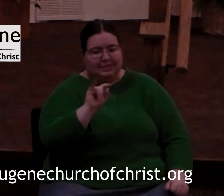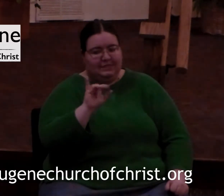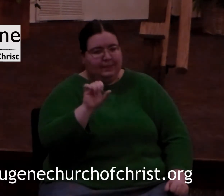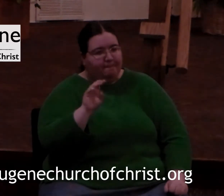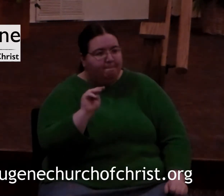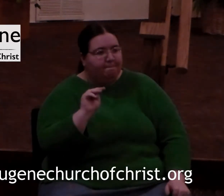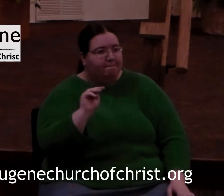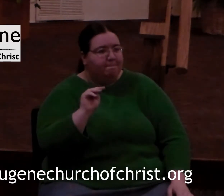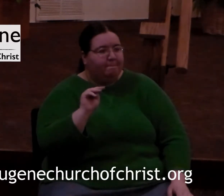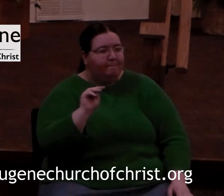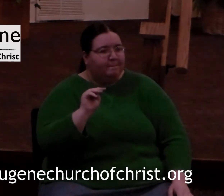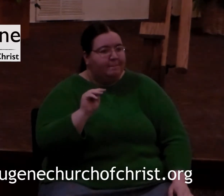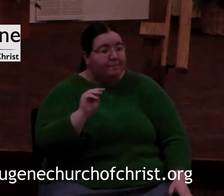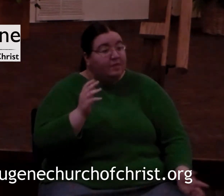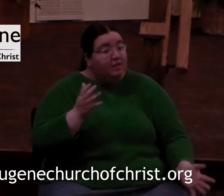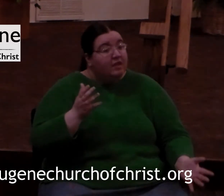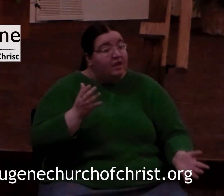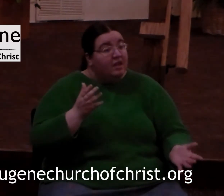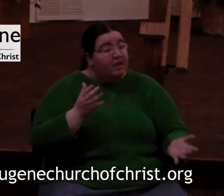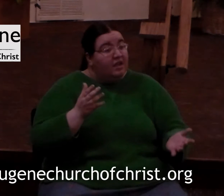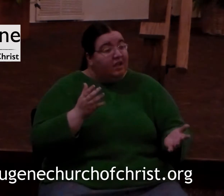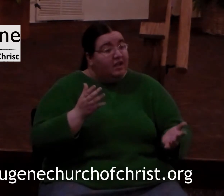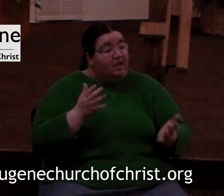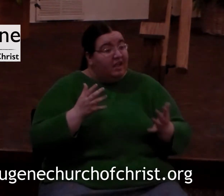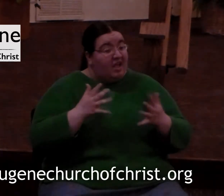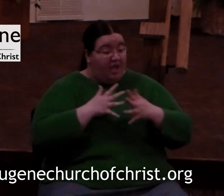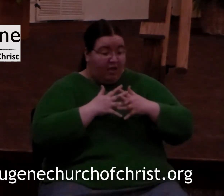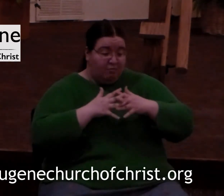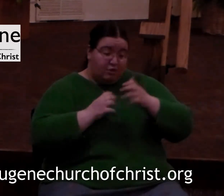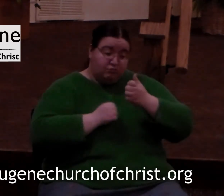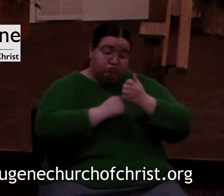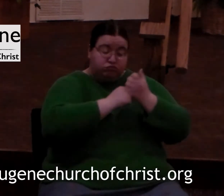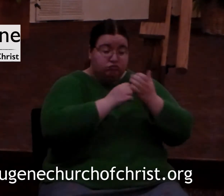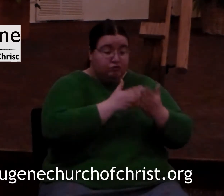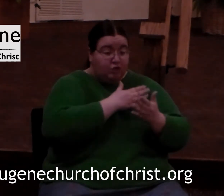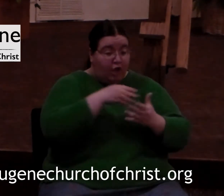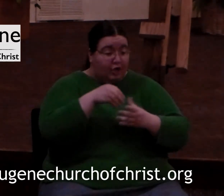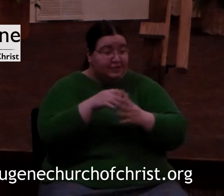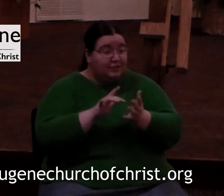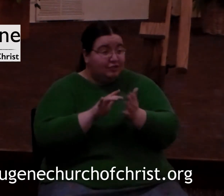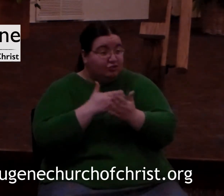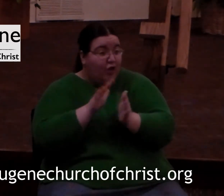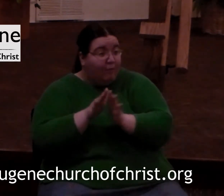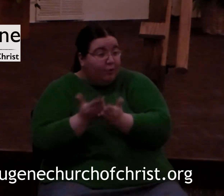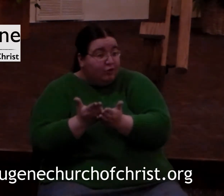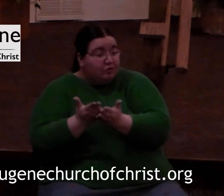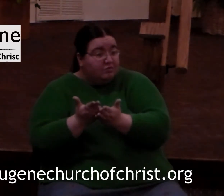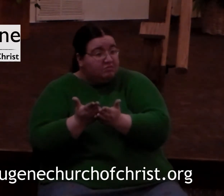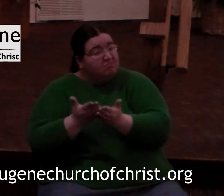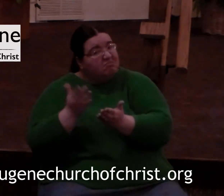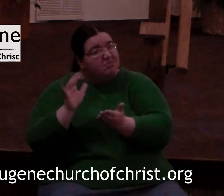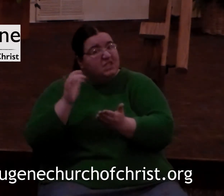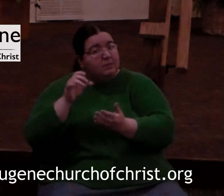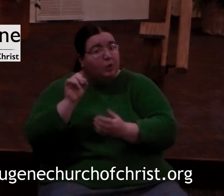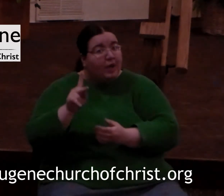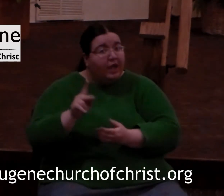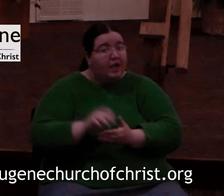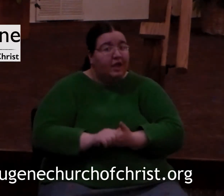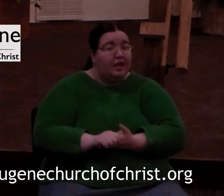The songs are in the book, so they must be okay. My Country 'Tis of Thee's in there. We sang it a few weeks ago. Battle Hymn of the Republic is in there. All kinds